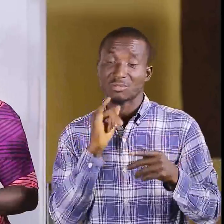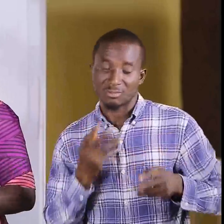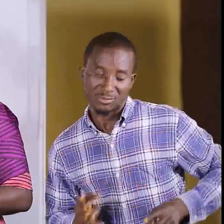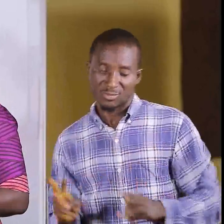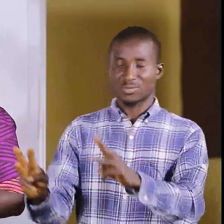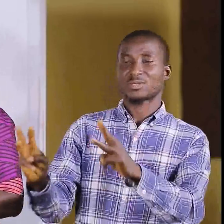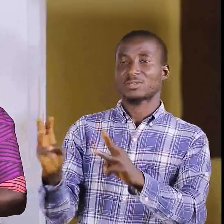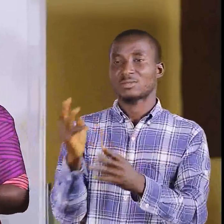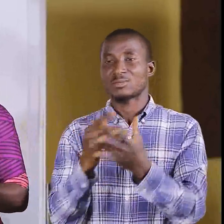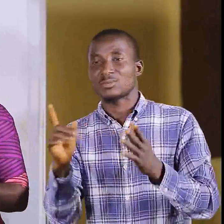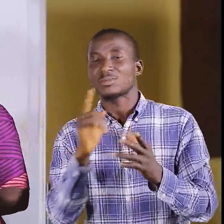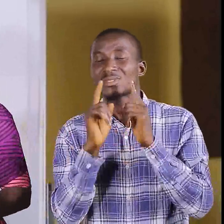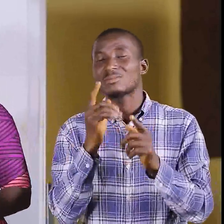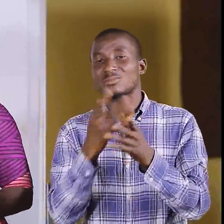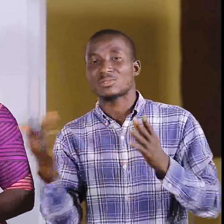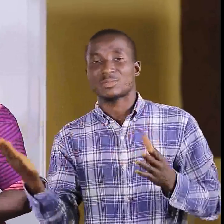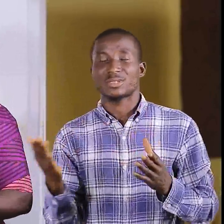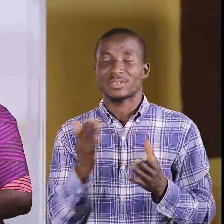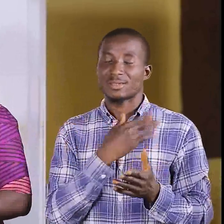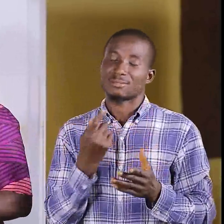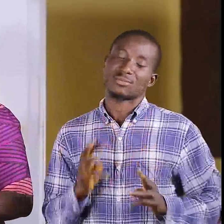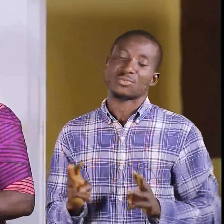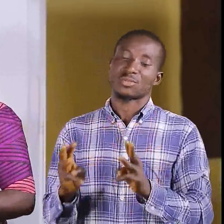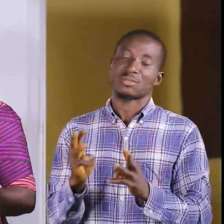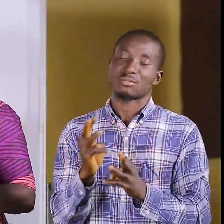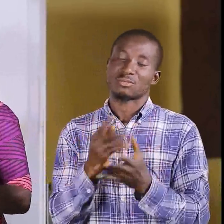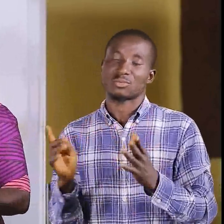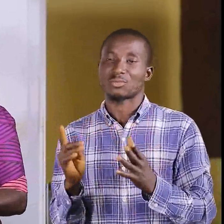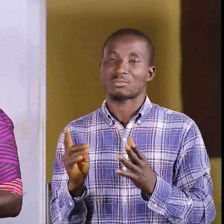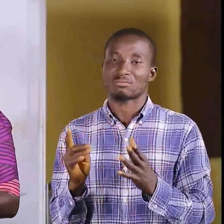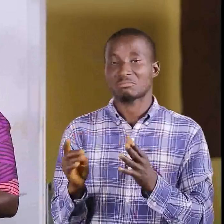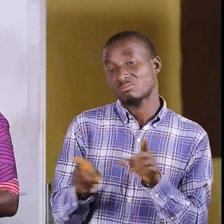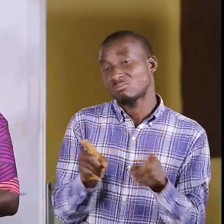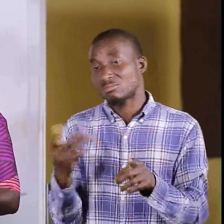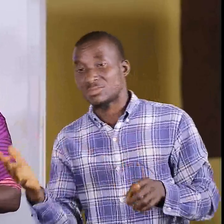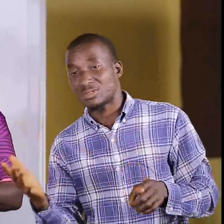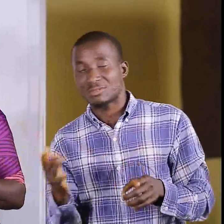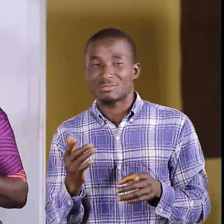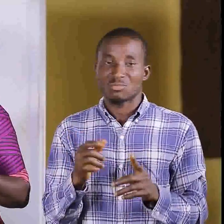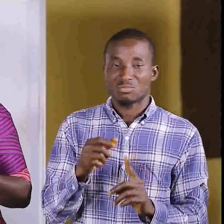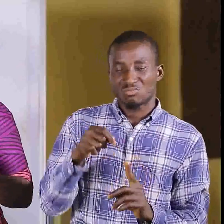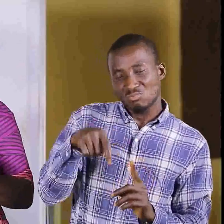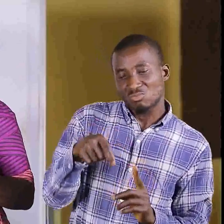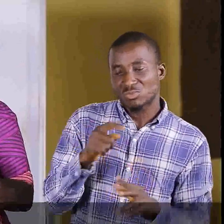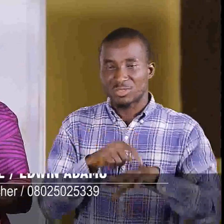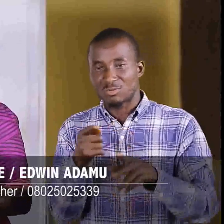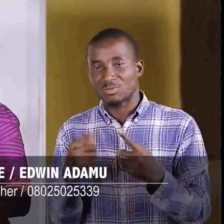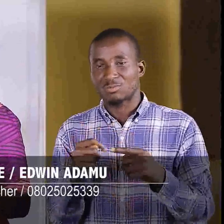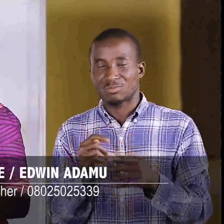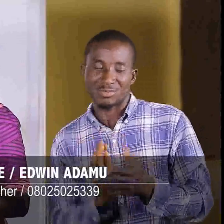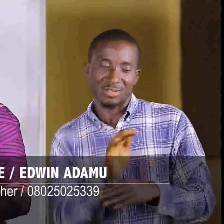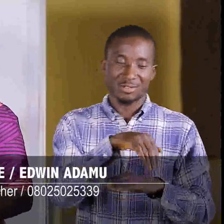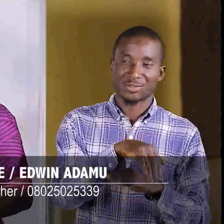and the way the other person reacts to what has been said. Most times we come across this in